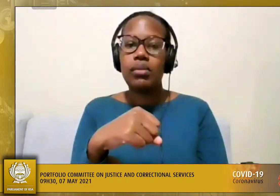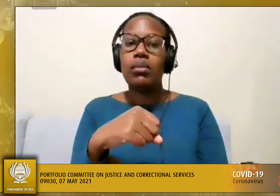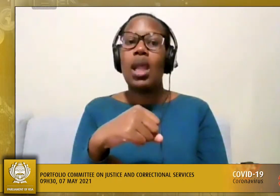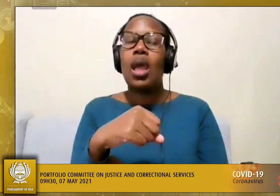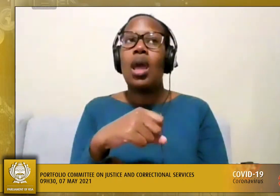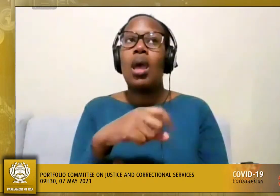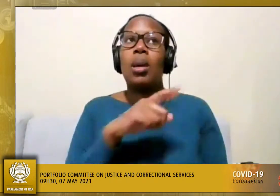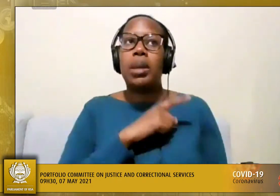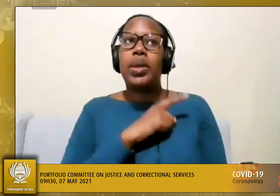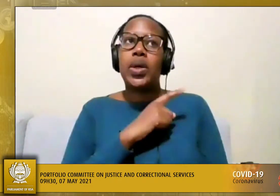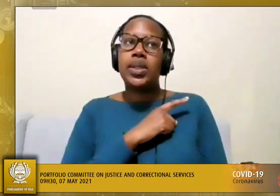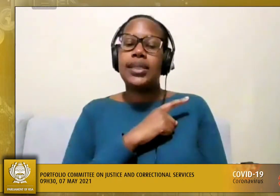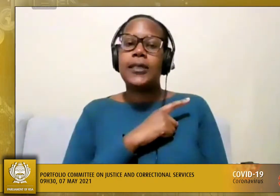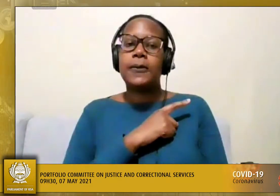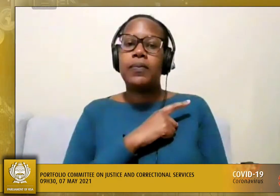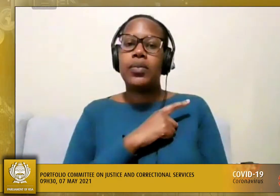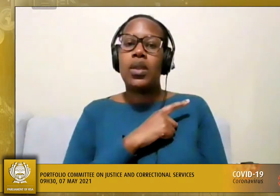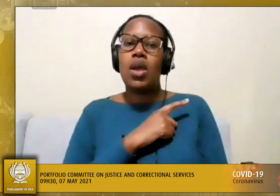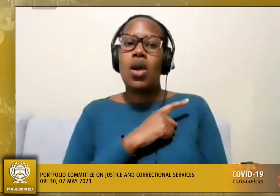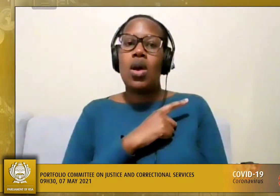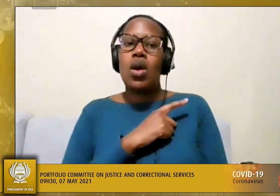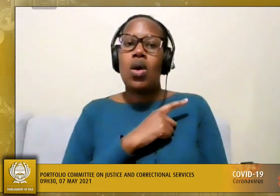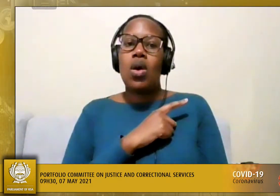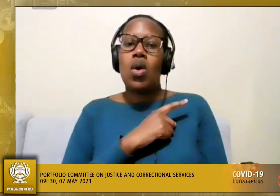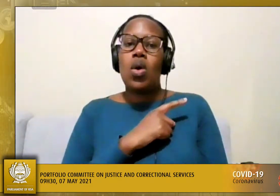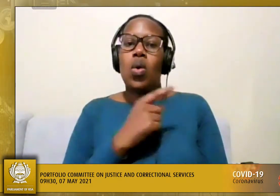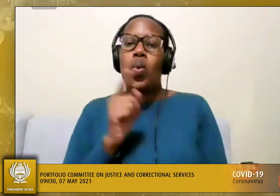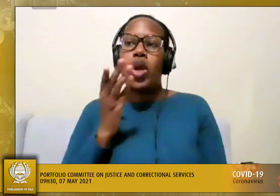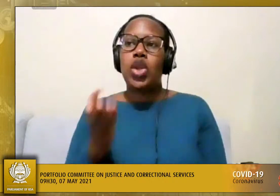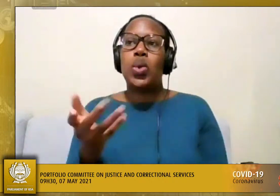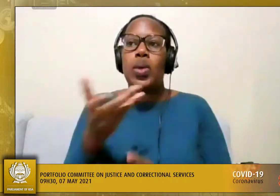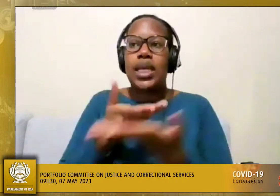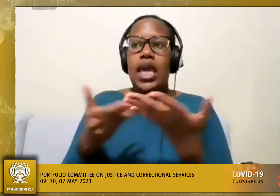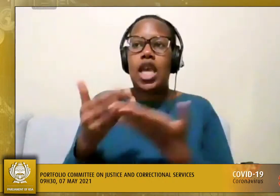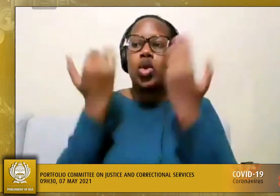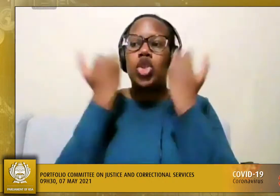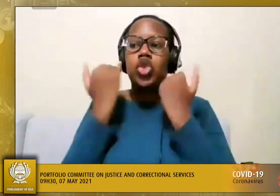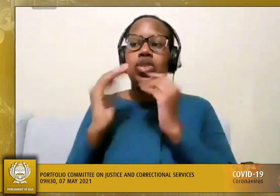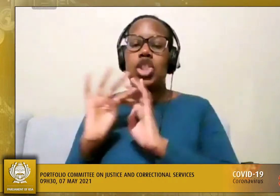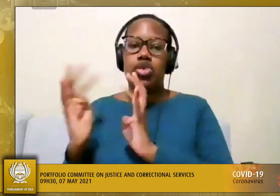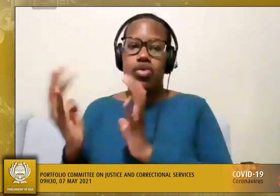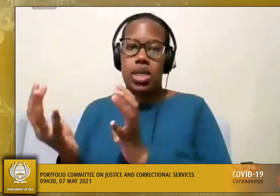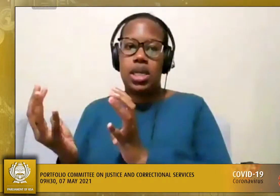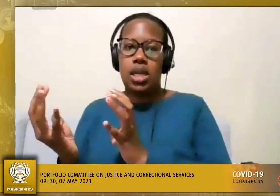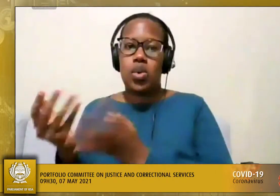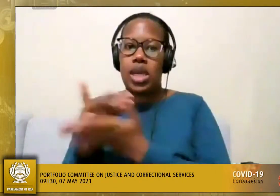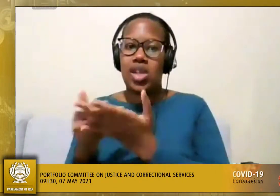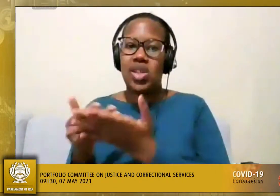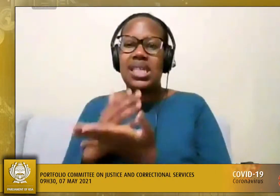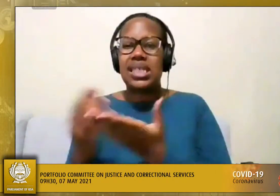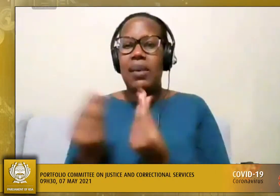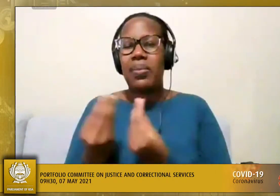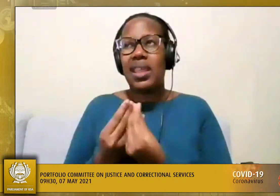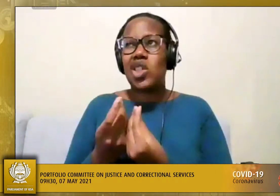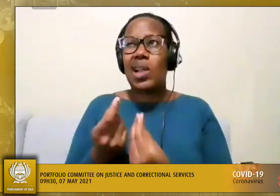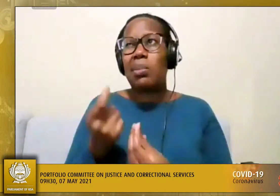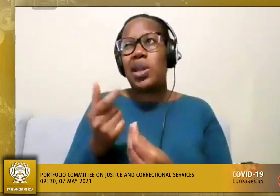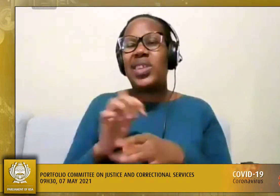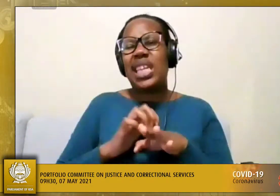um because when you engage with the Judiciary there are things that are more of an irritation